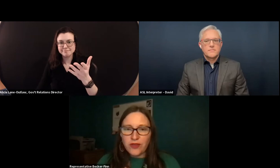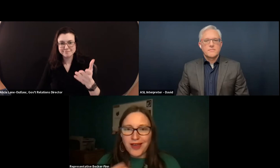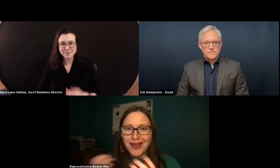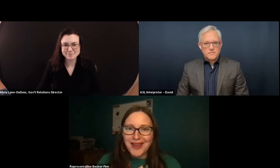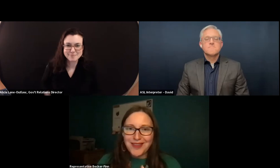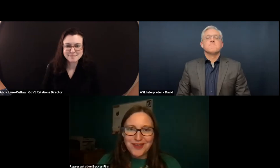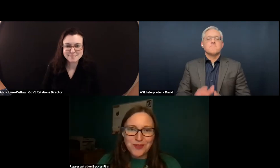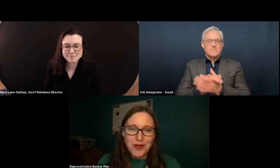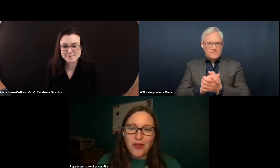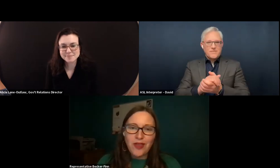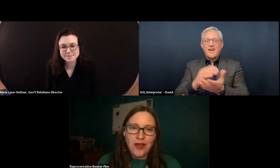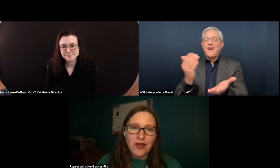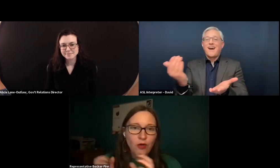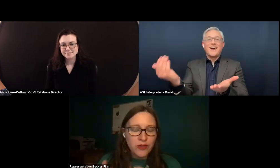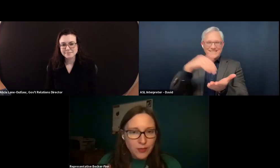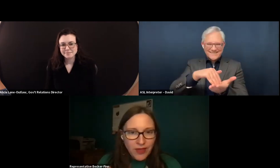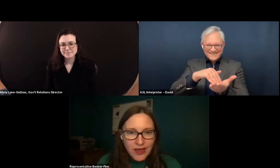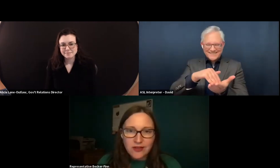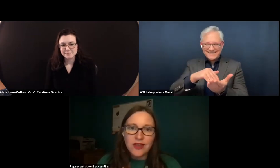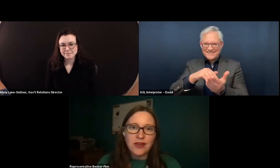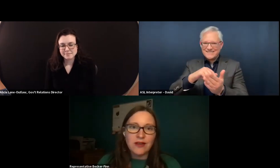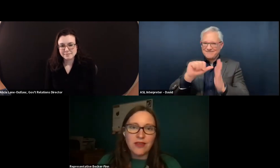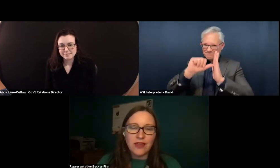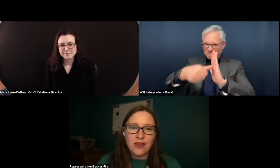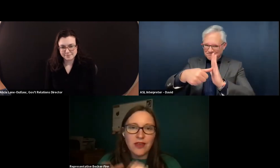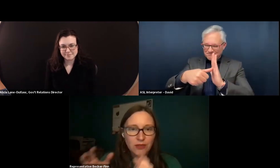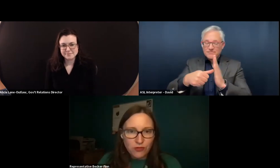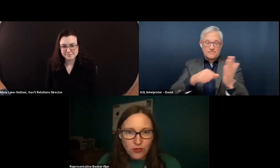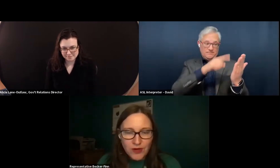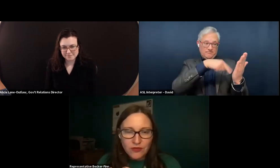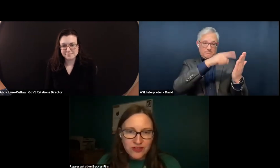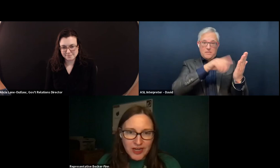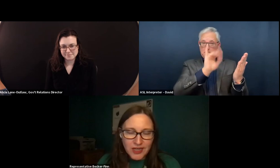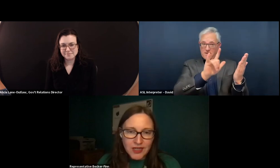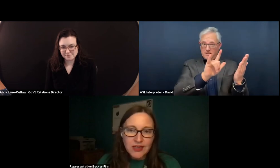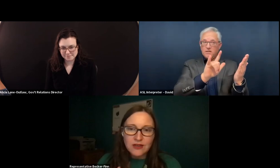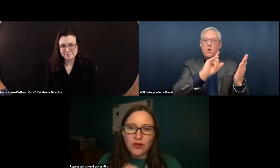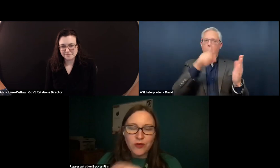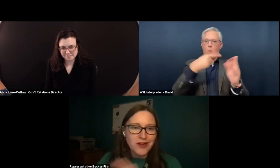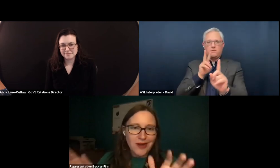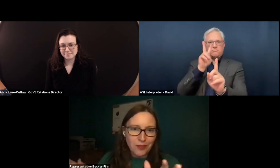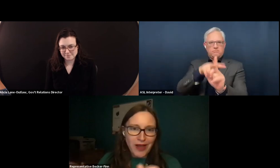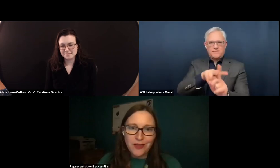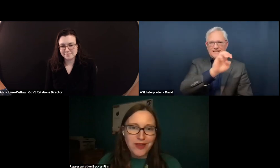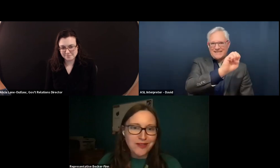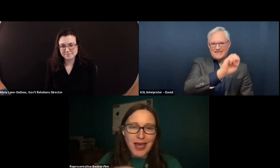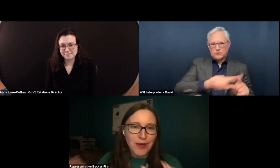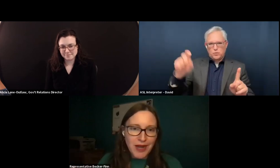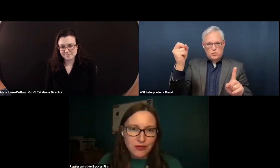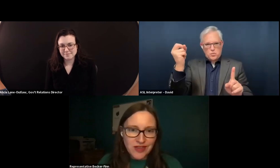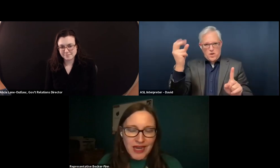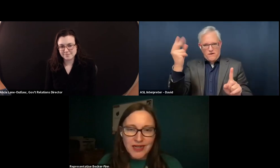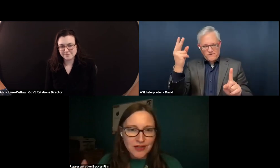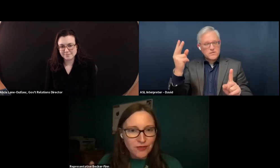So again, this bill only applies in the E through 12 setting. So it wouldn't apply to things that